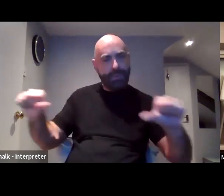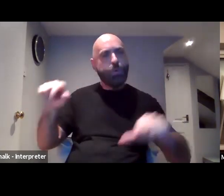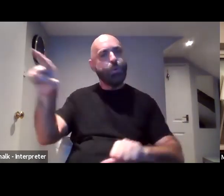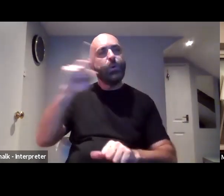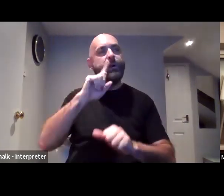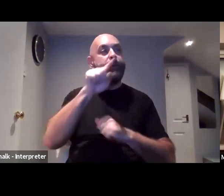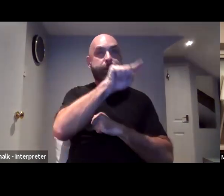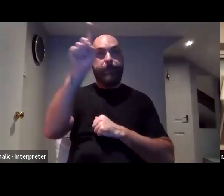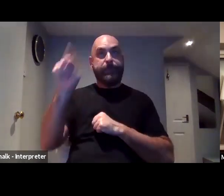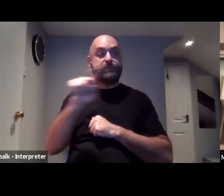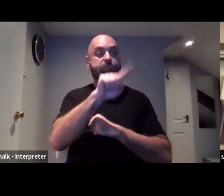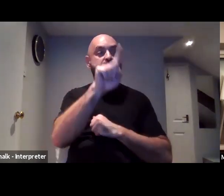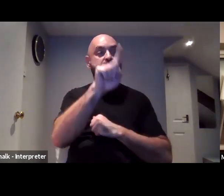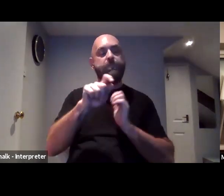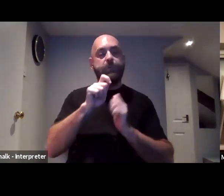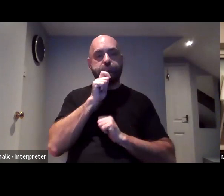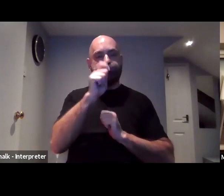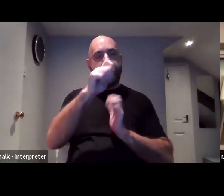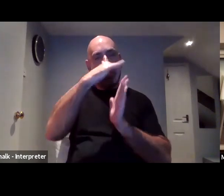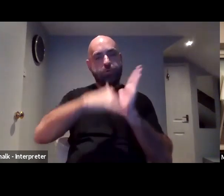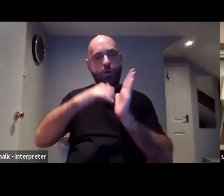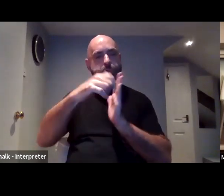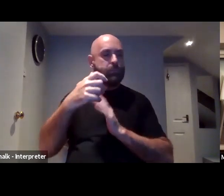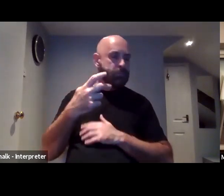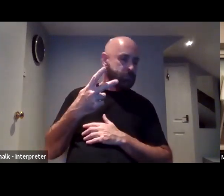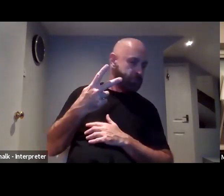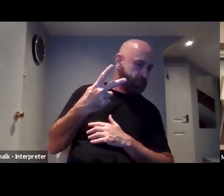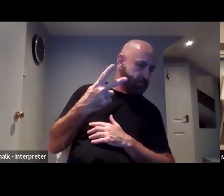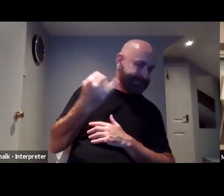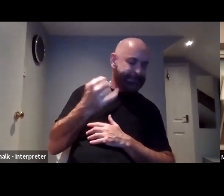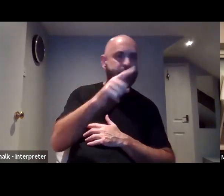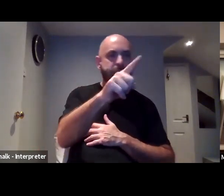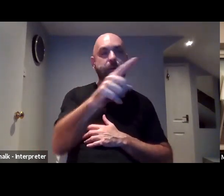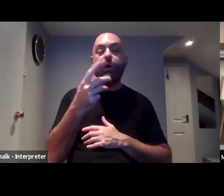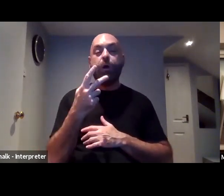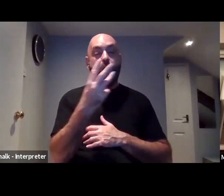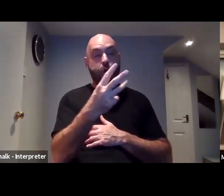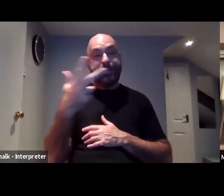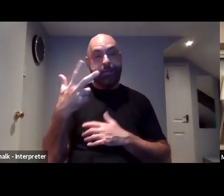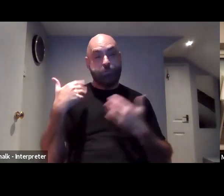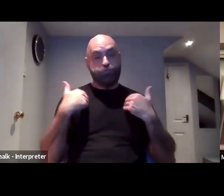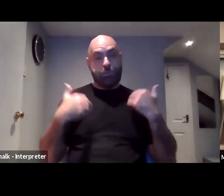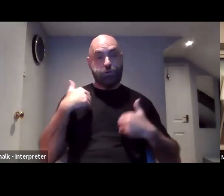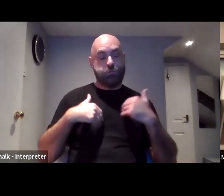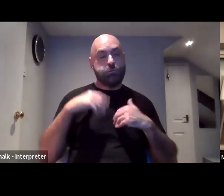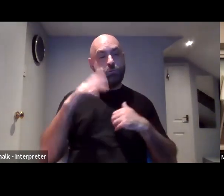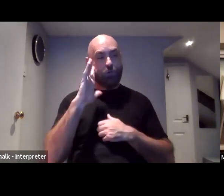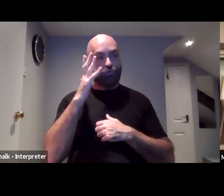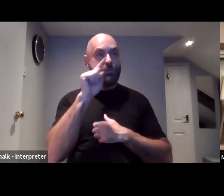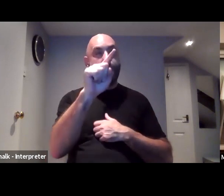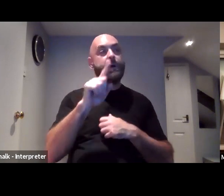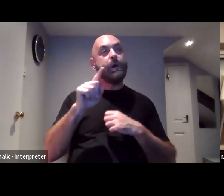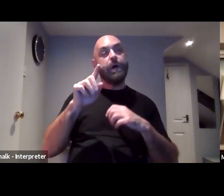Also from report card 16, 38 rich countries, the ranking of